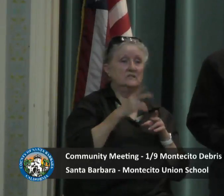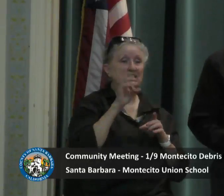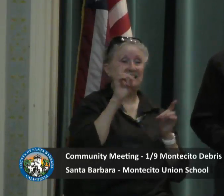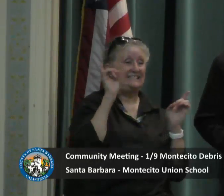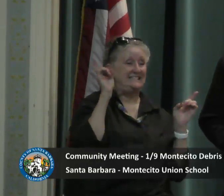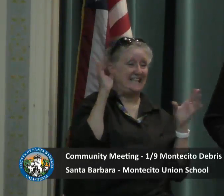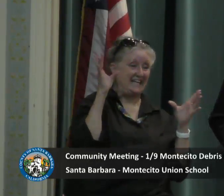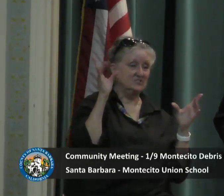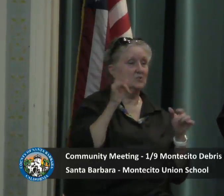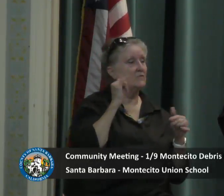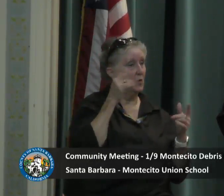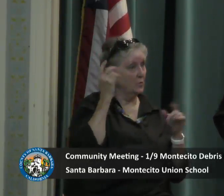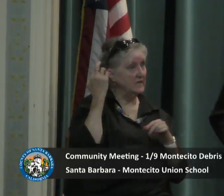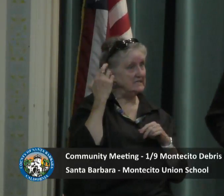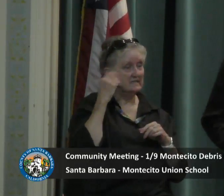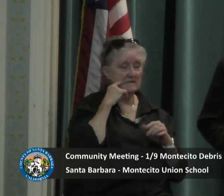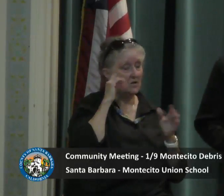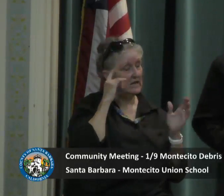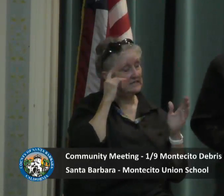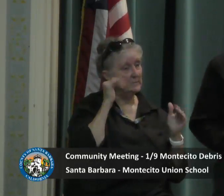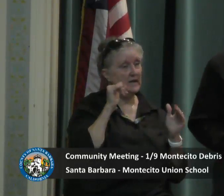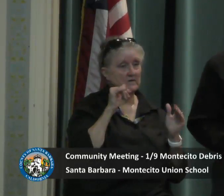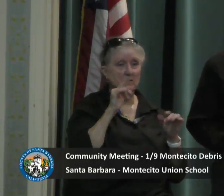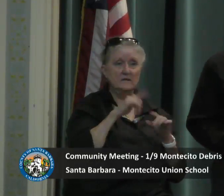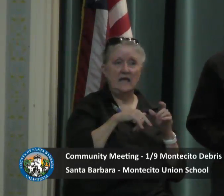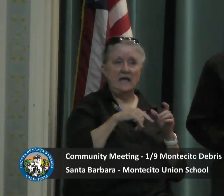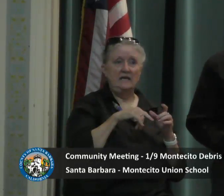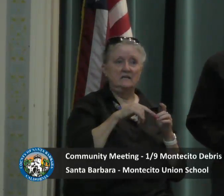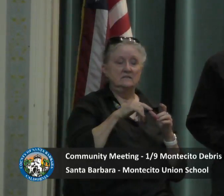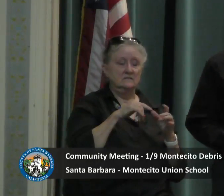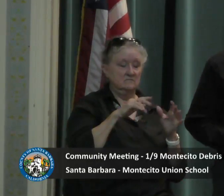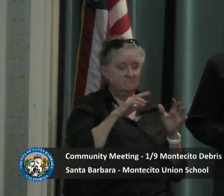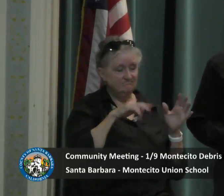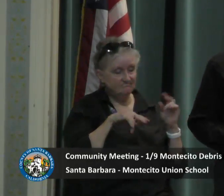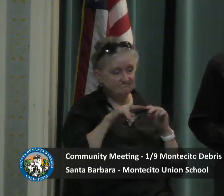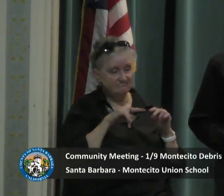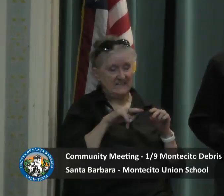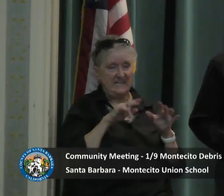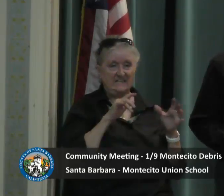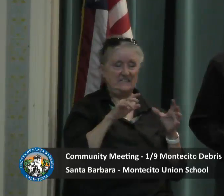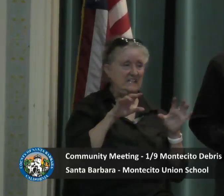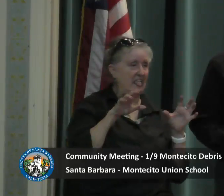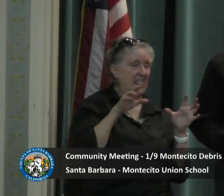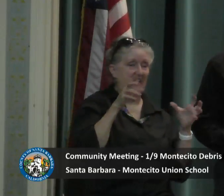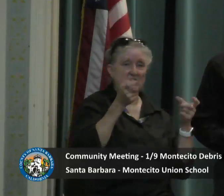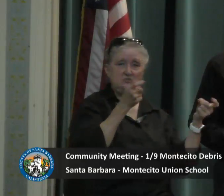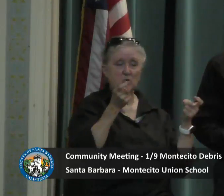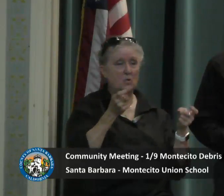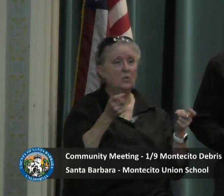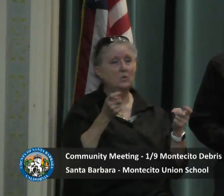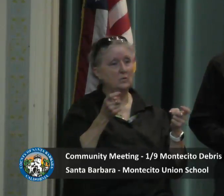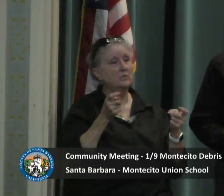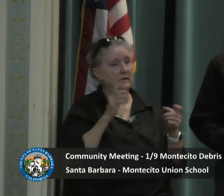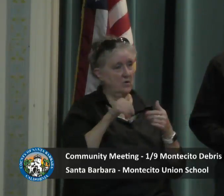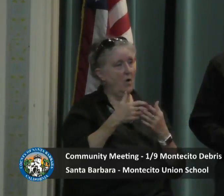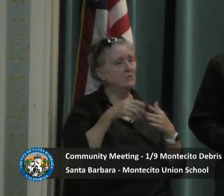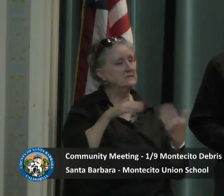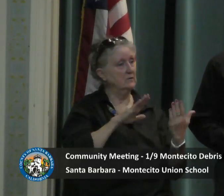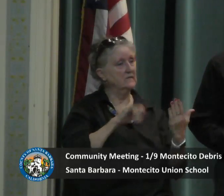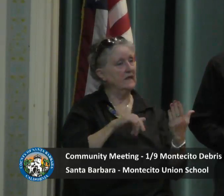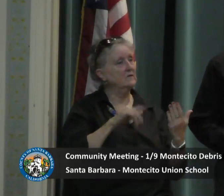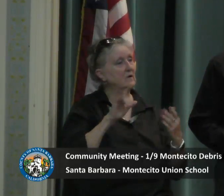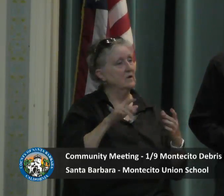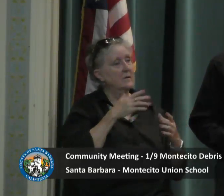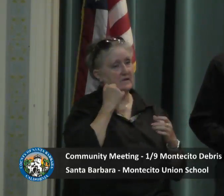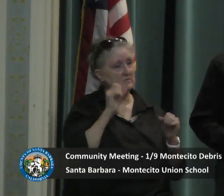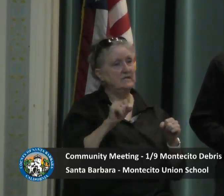because it's unexpected. It's something we can't quite muster. We can't get our hands around, and we're all going to have to deal with that. Now we got to do